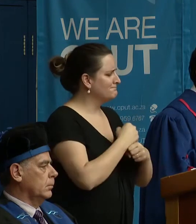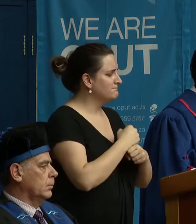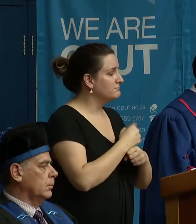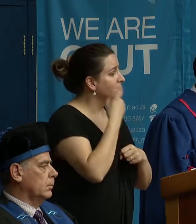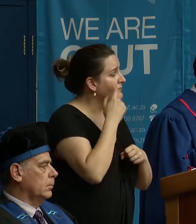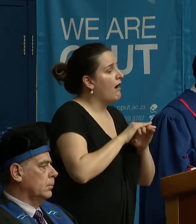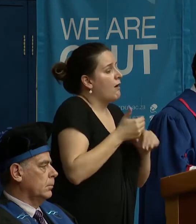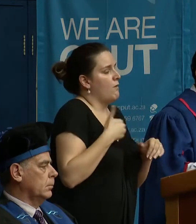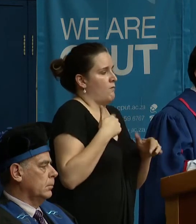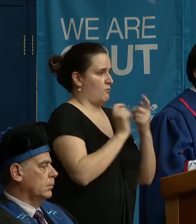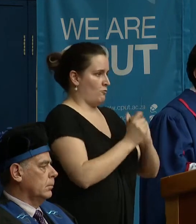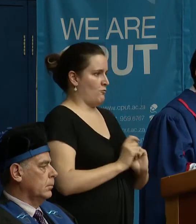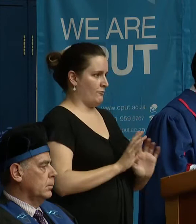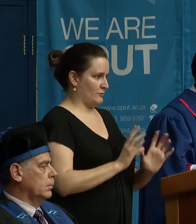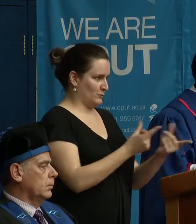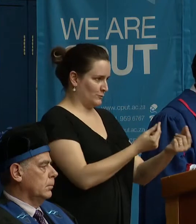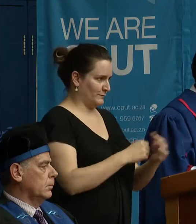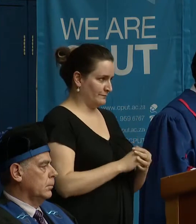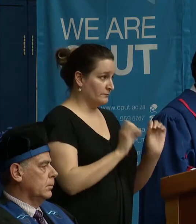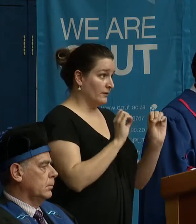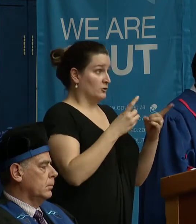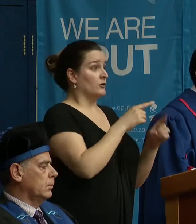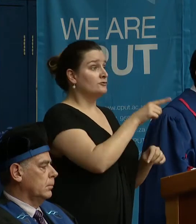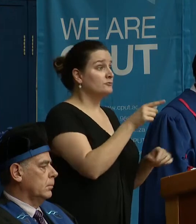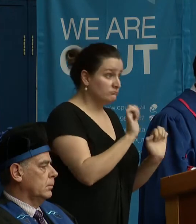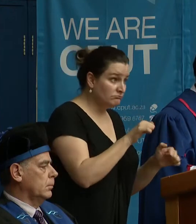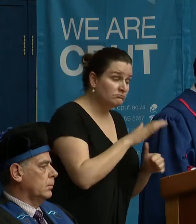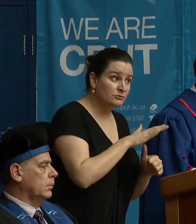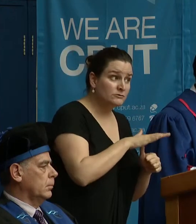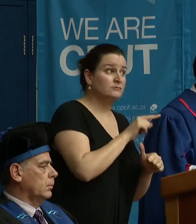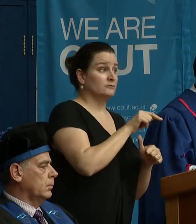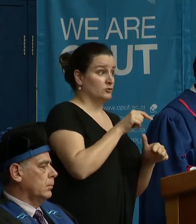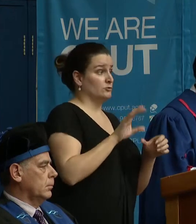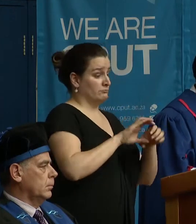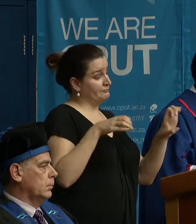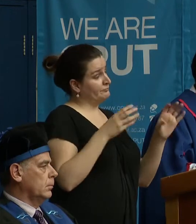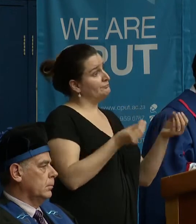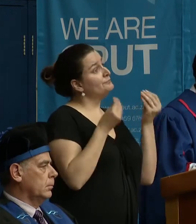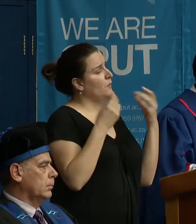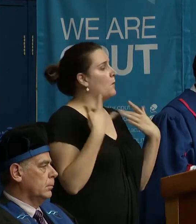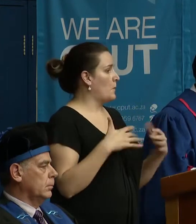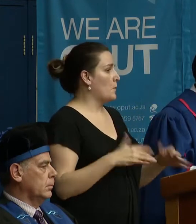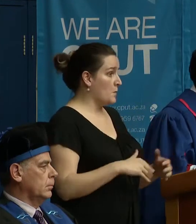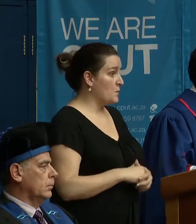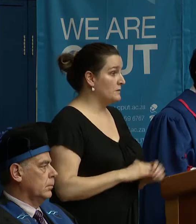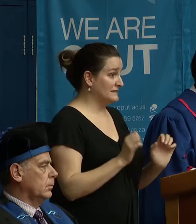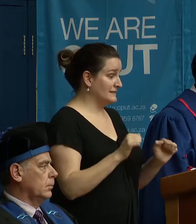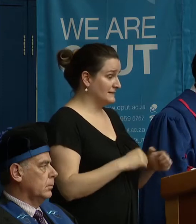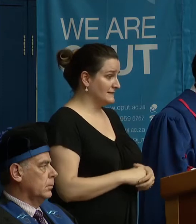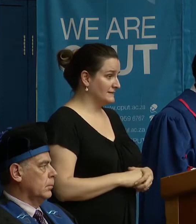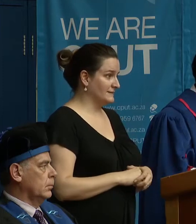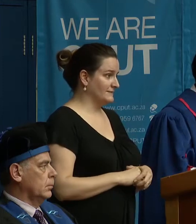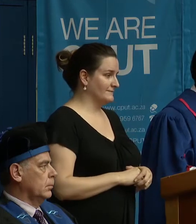change with it. Education is very important, and you have reached a key milestone with regards to